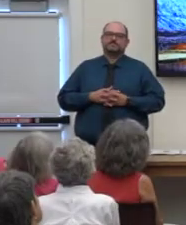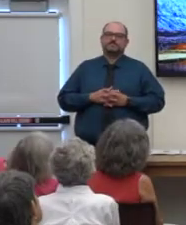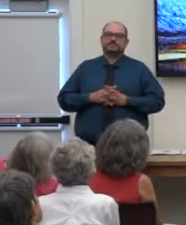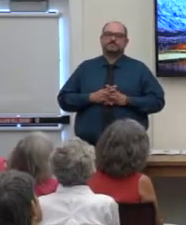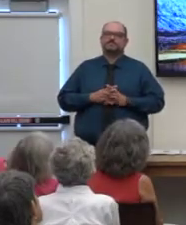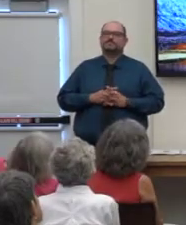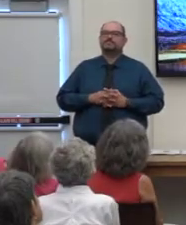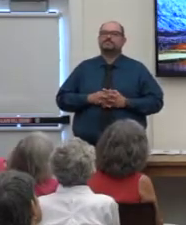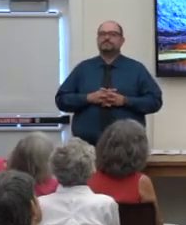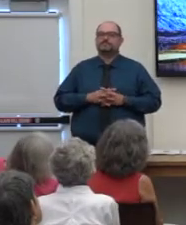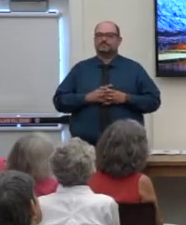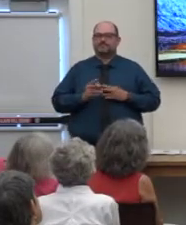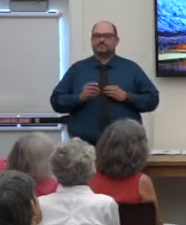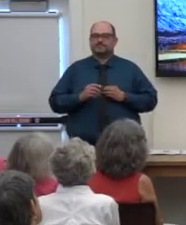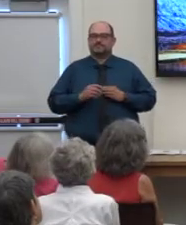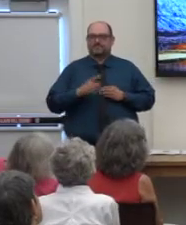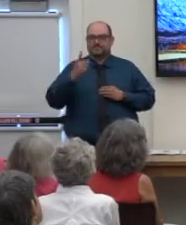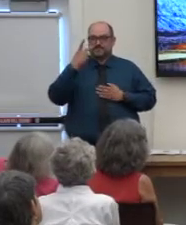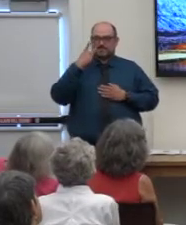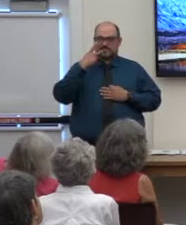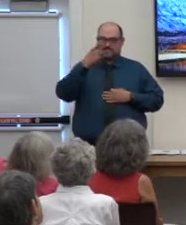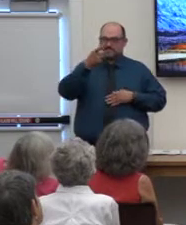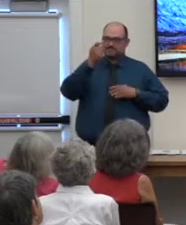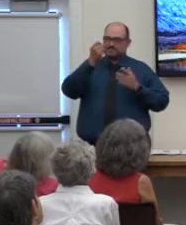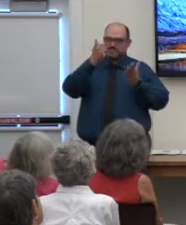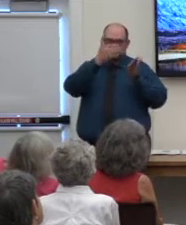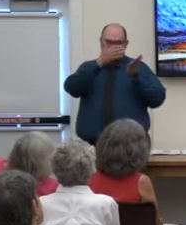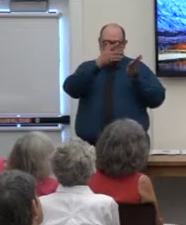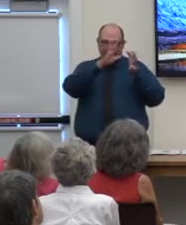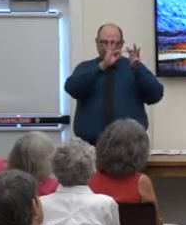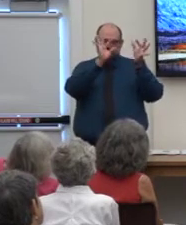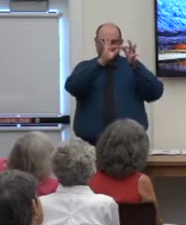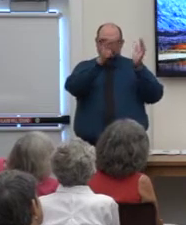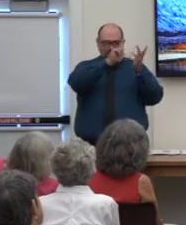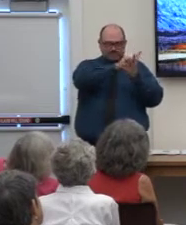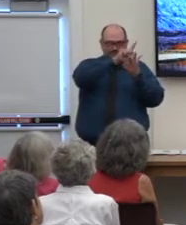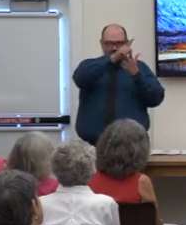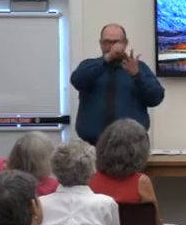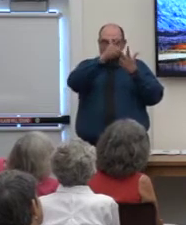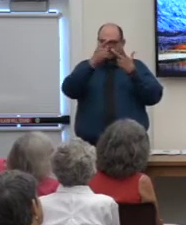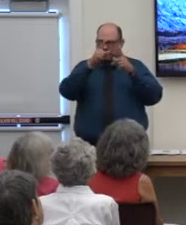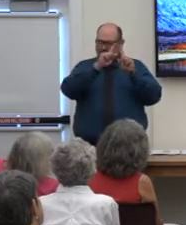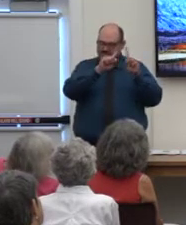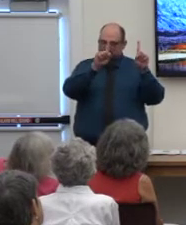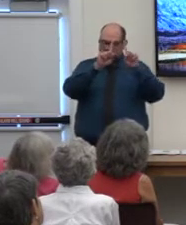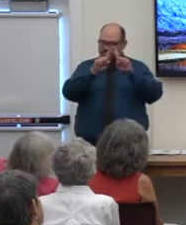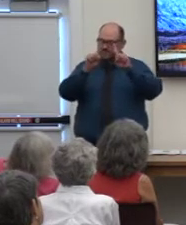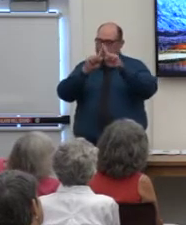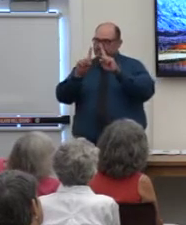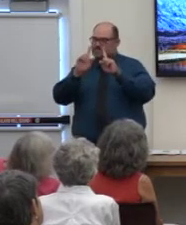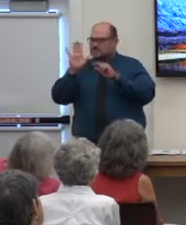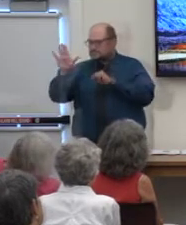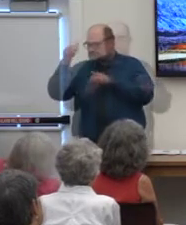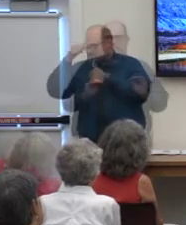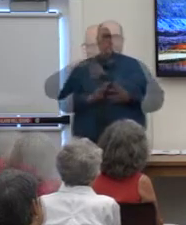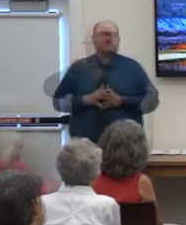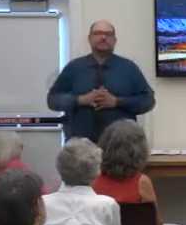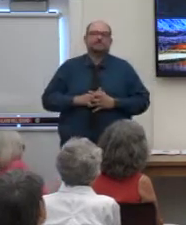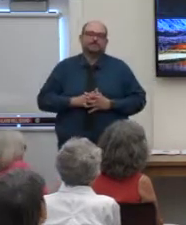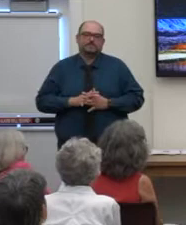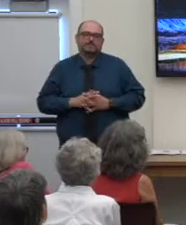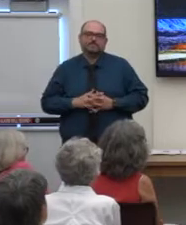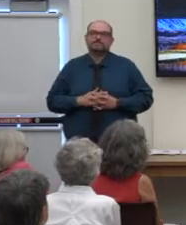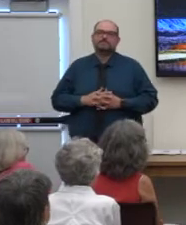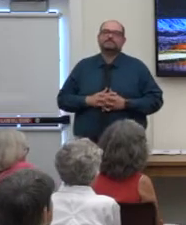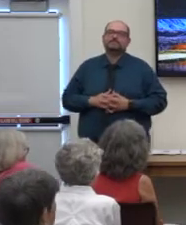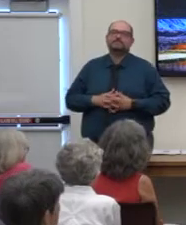see, everybody says something a little bit different about what they remember and how they interpret what they remember. So this